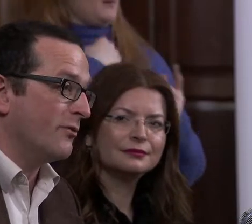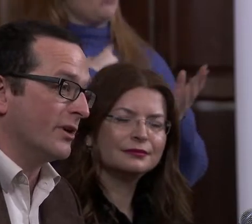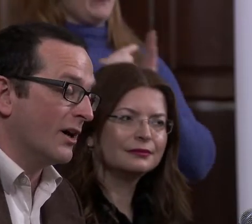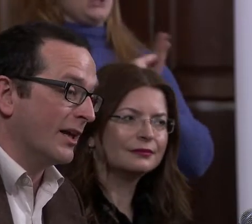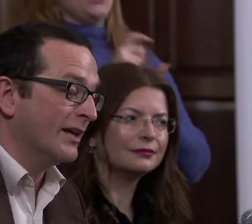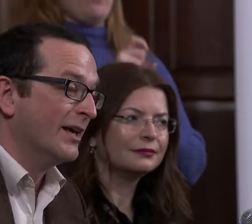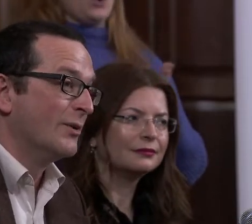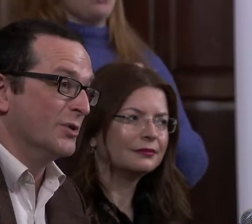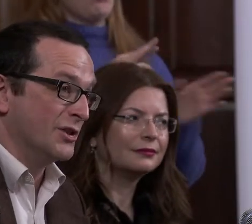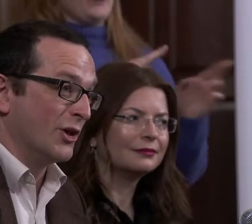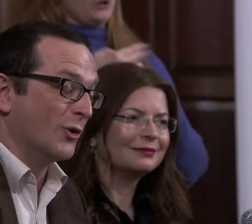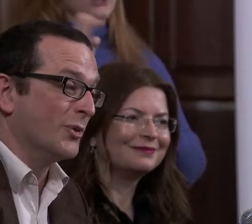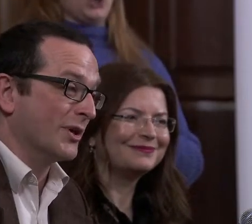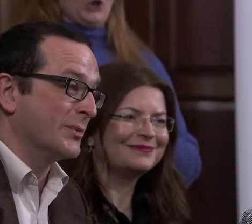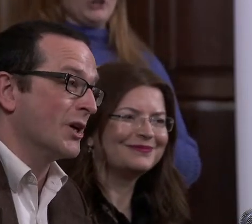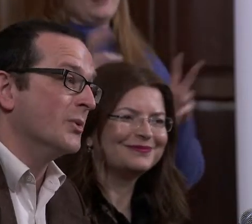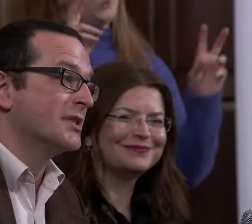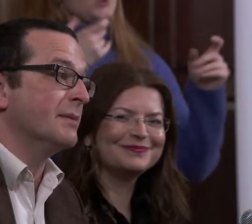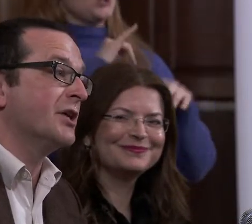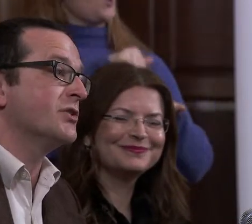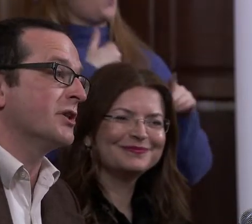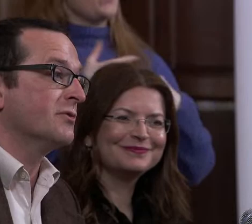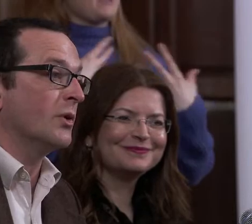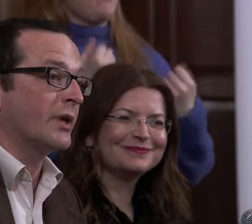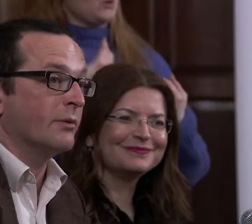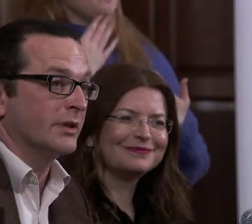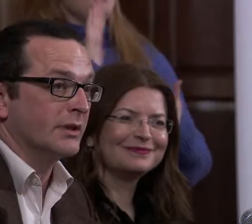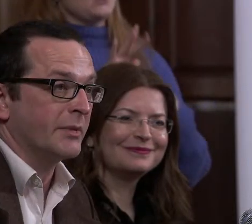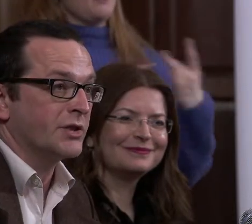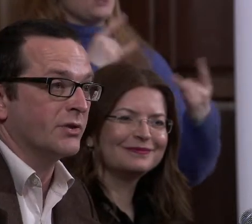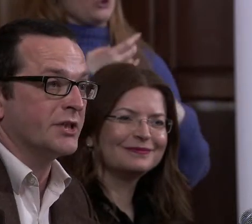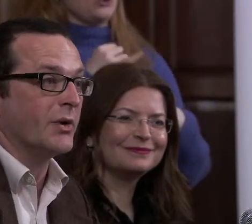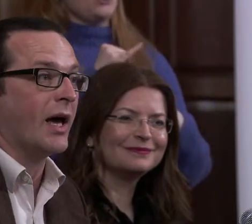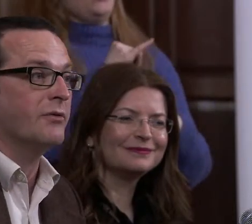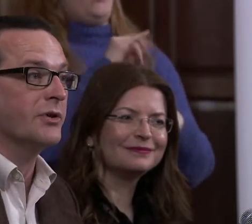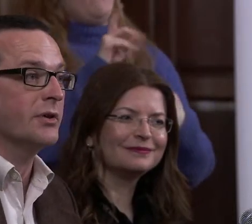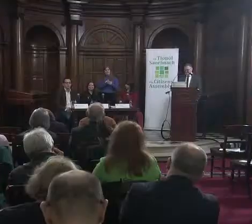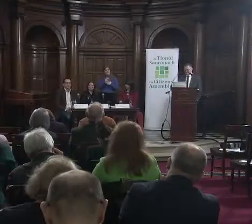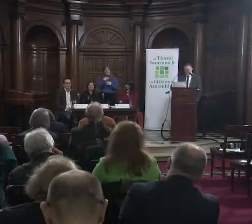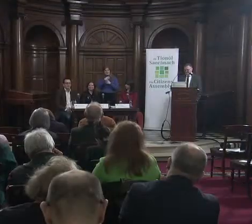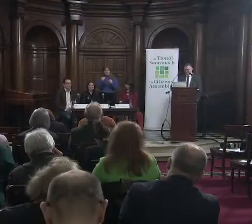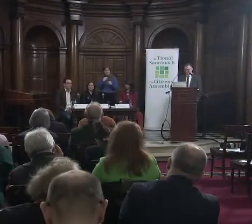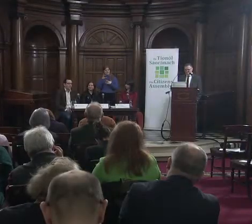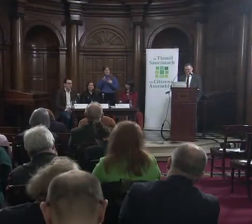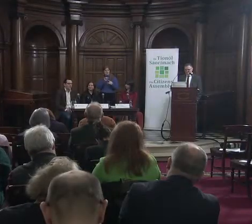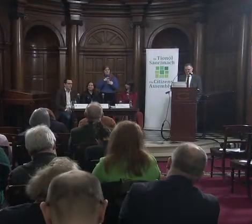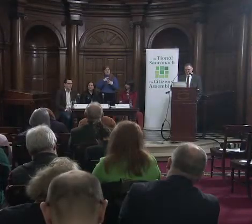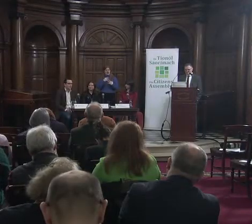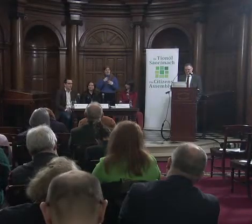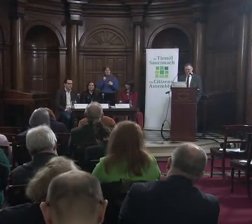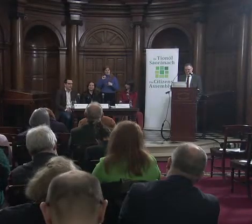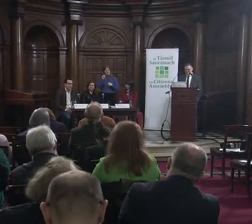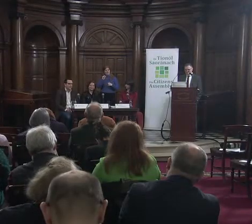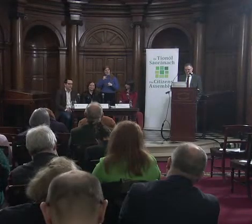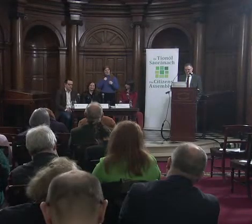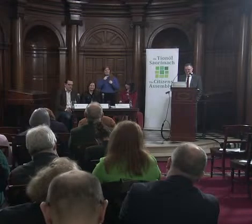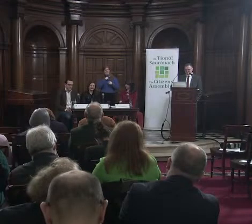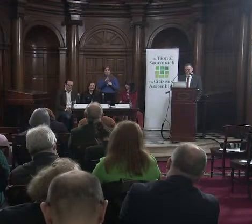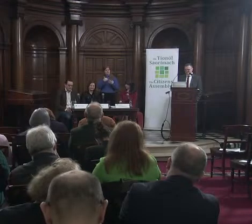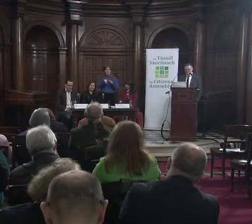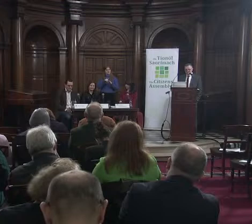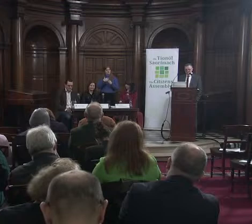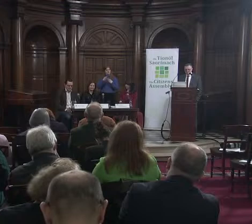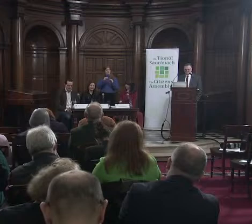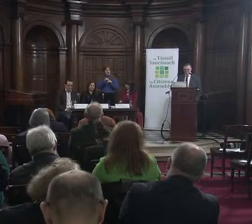vote often and early, was the joke, but it was always to make sure that your vote counted and make sure that you have your say in what's going on in your locality and in